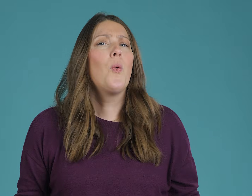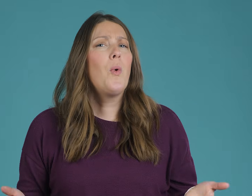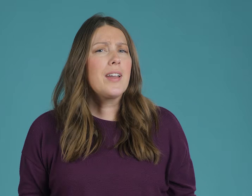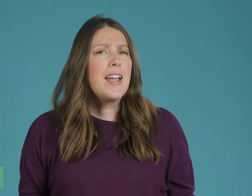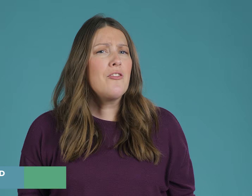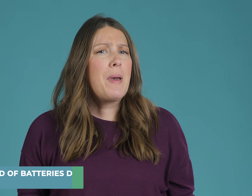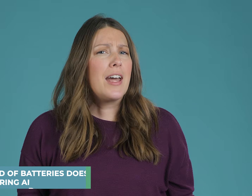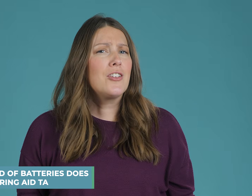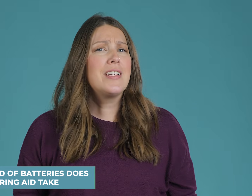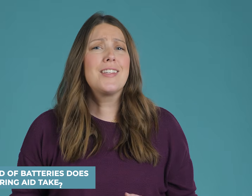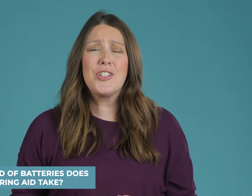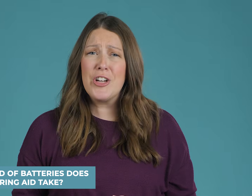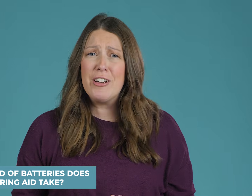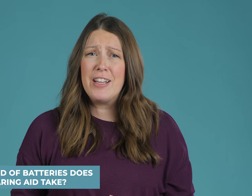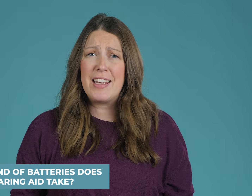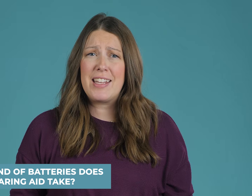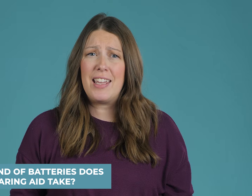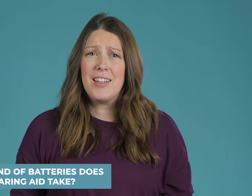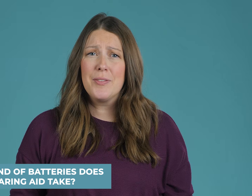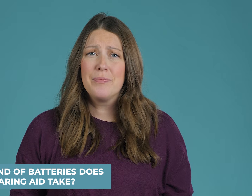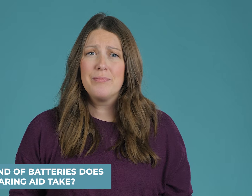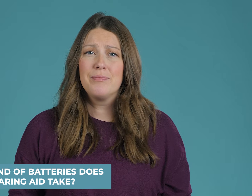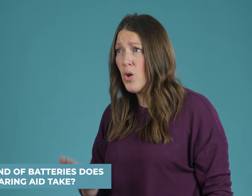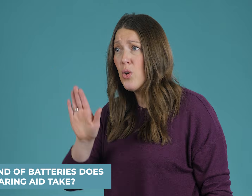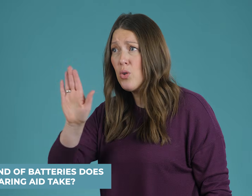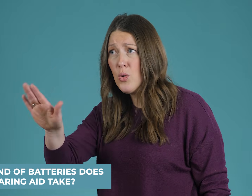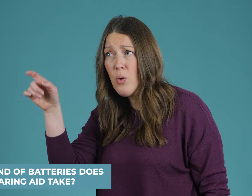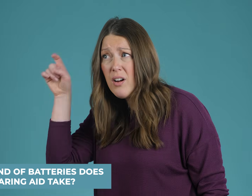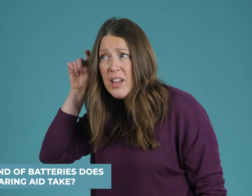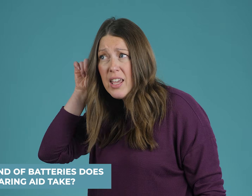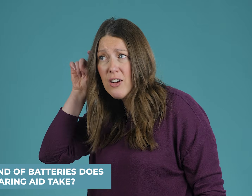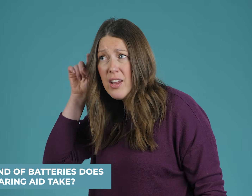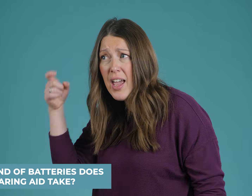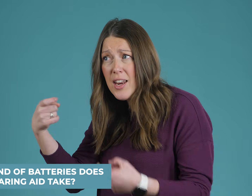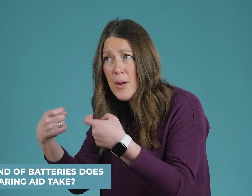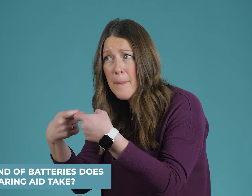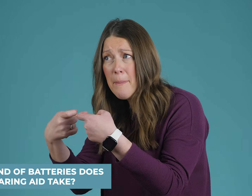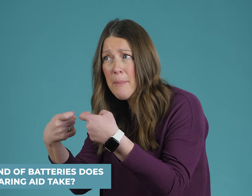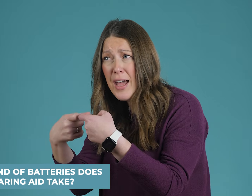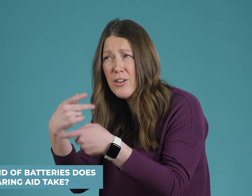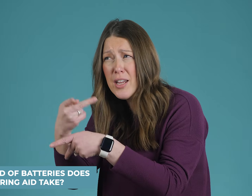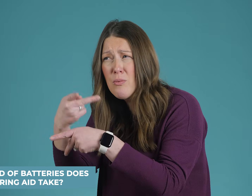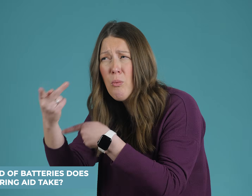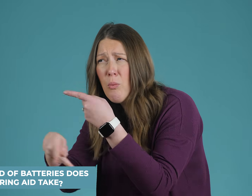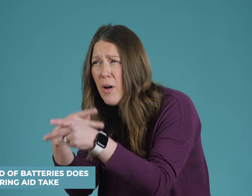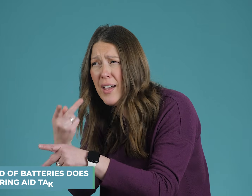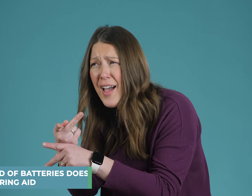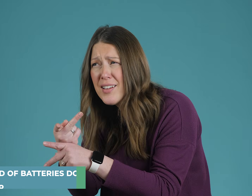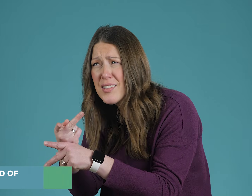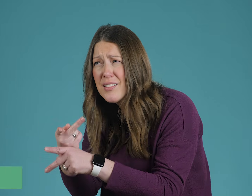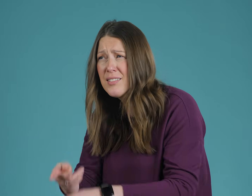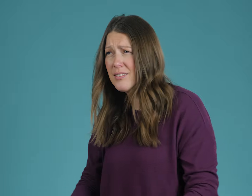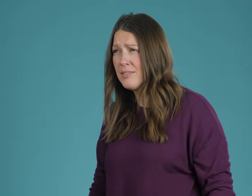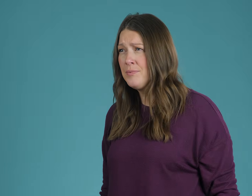What kind of batteries does your hearing aid take? Your hearing aid? Battery? What kind?